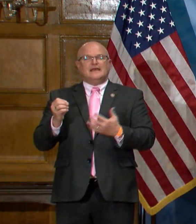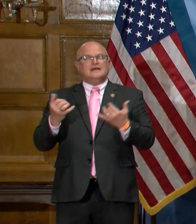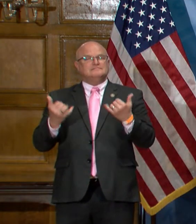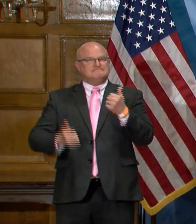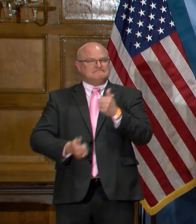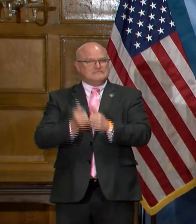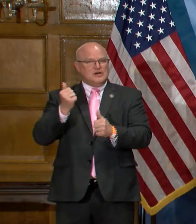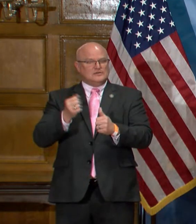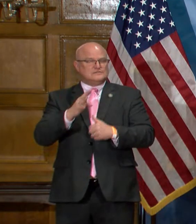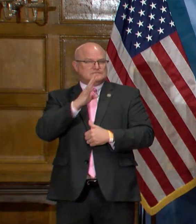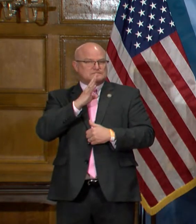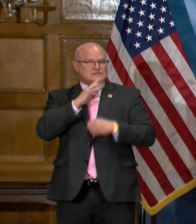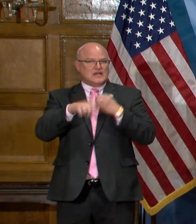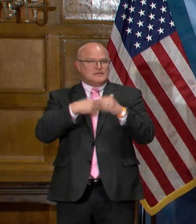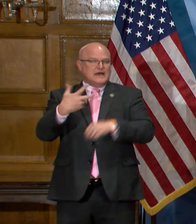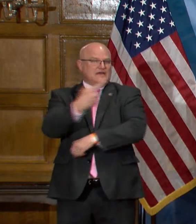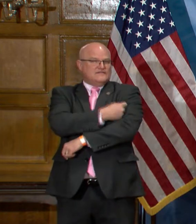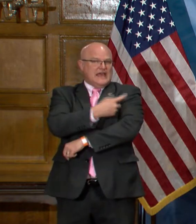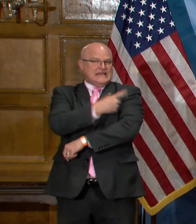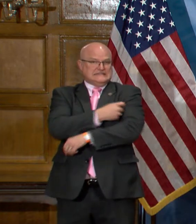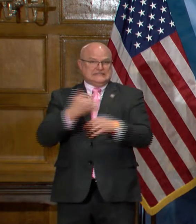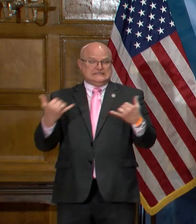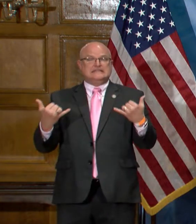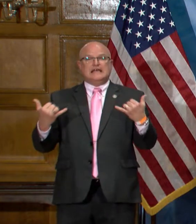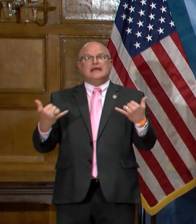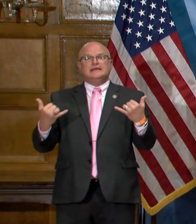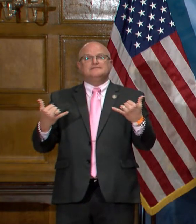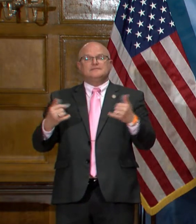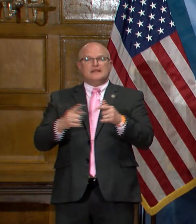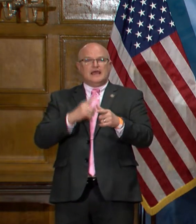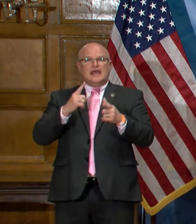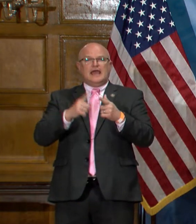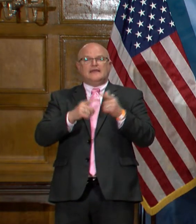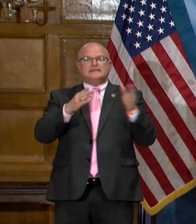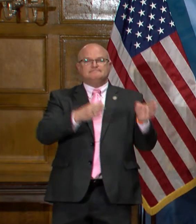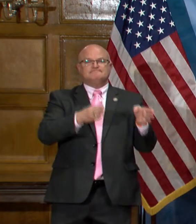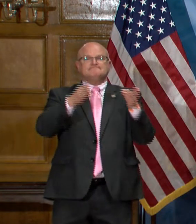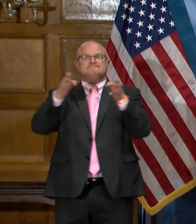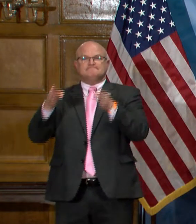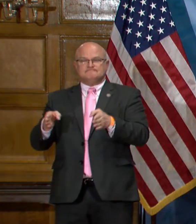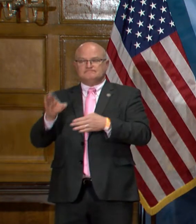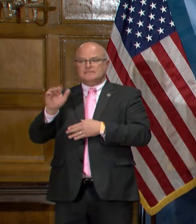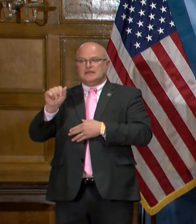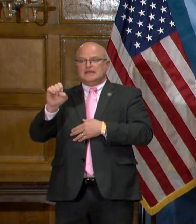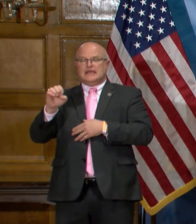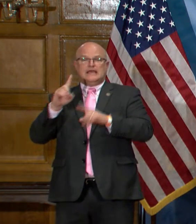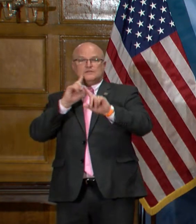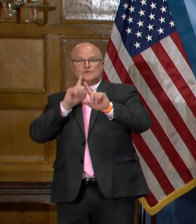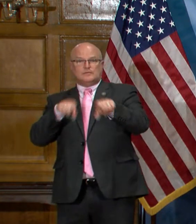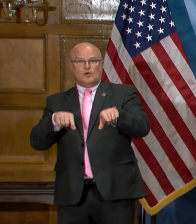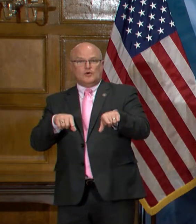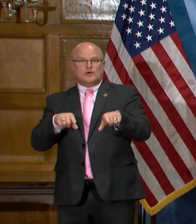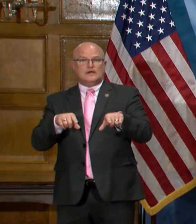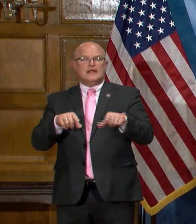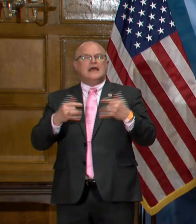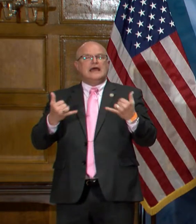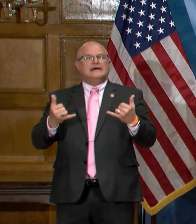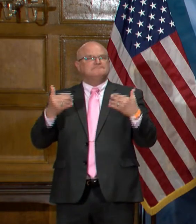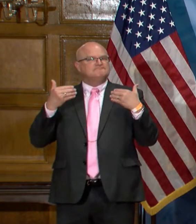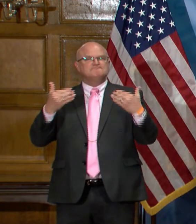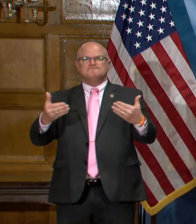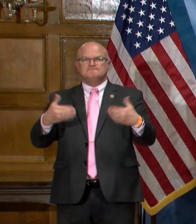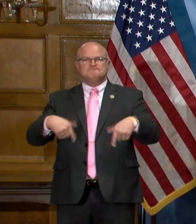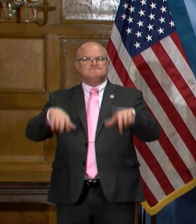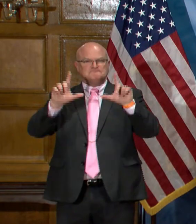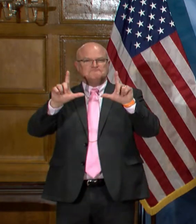we want to first talk about vaccines today, and then we'll move into our case report. And let's just go ahead and